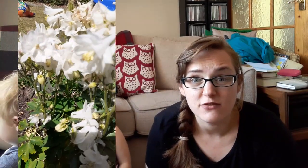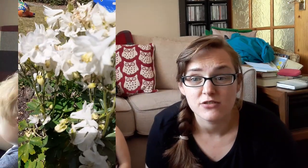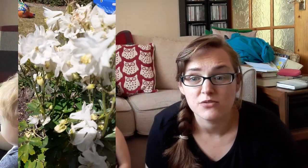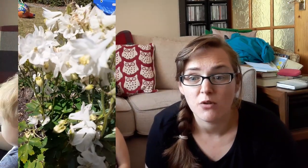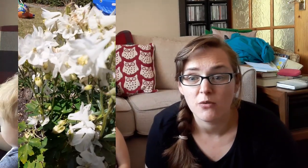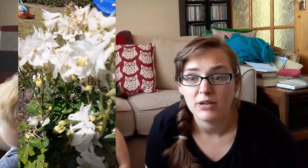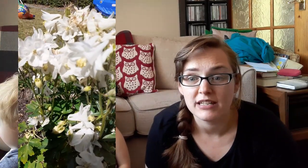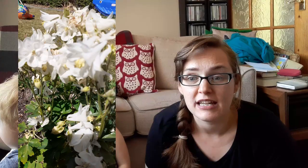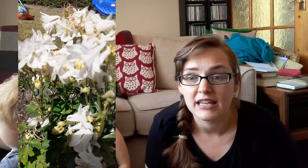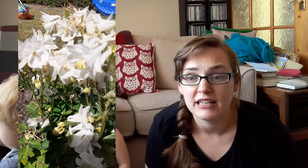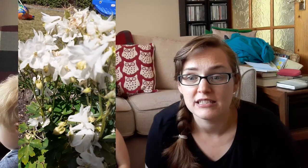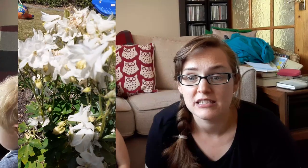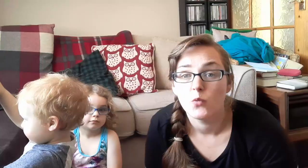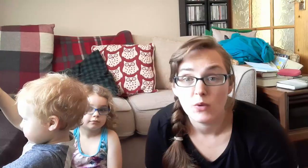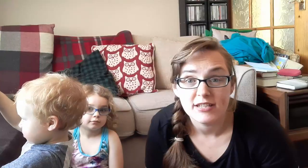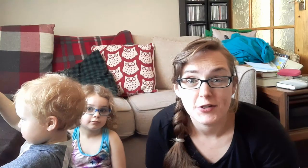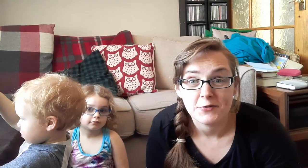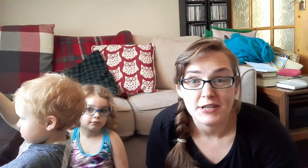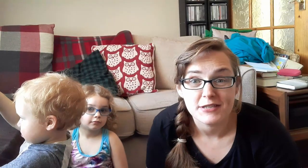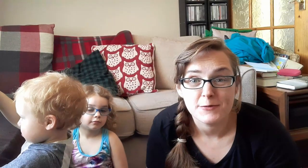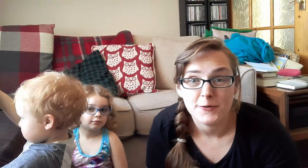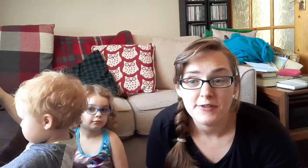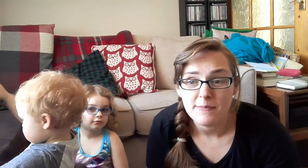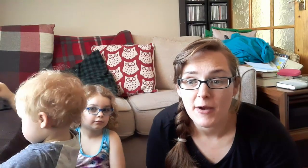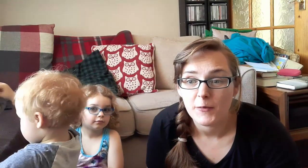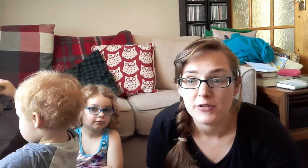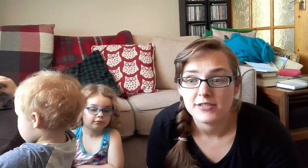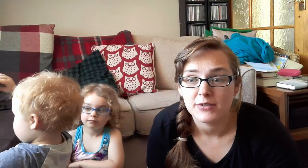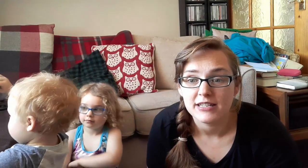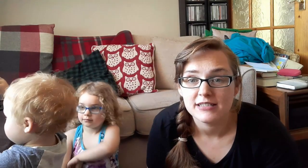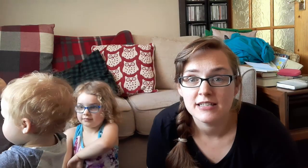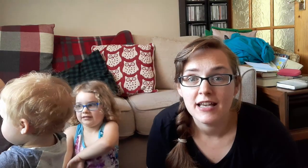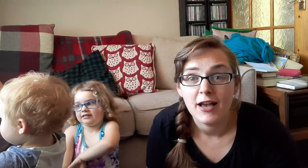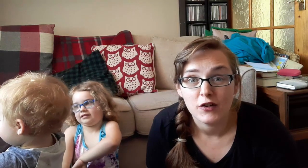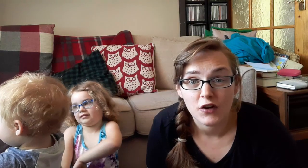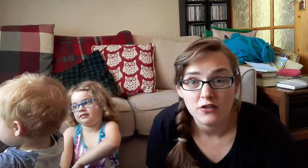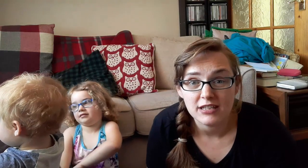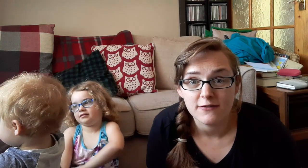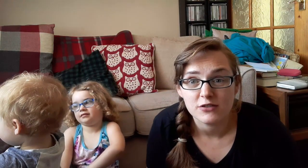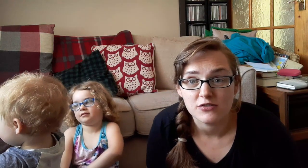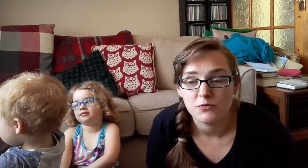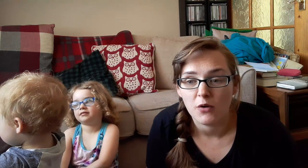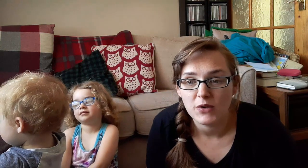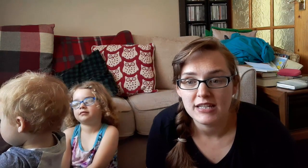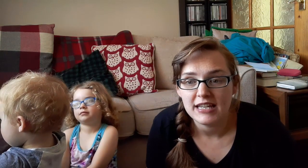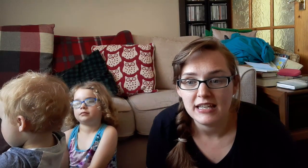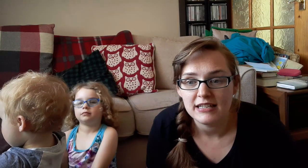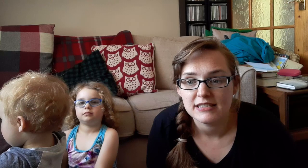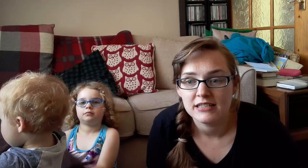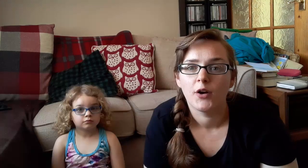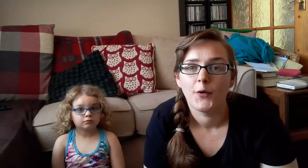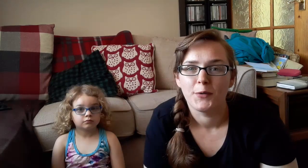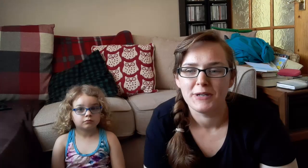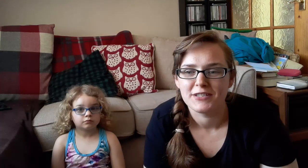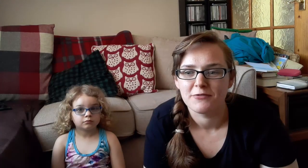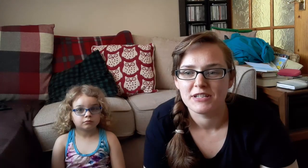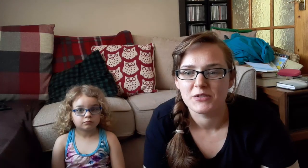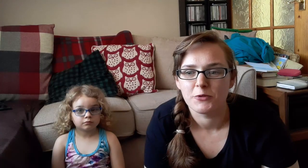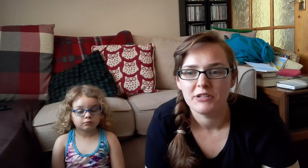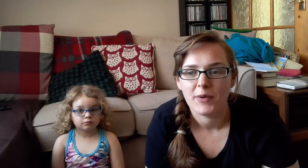us what we need. We don't need to worry about what to eat. God gives us what we need. We don't need to worry about